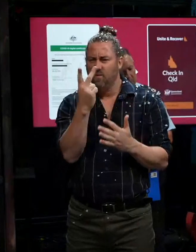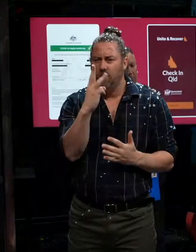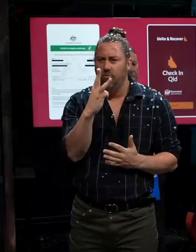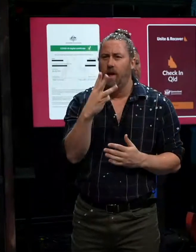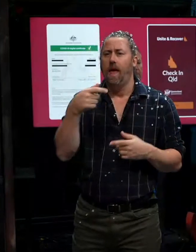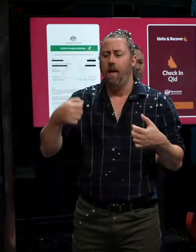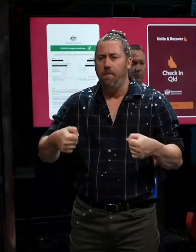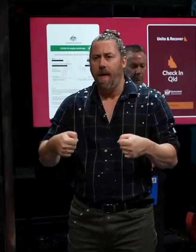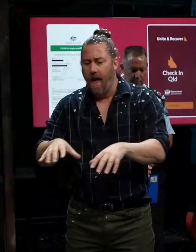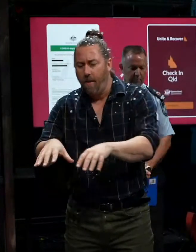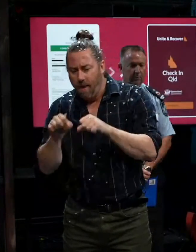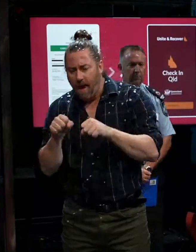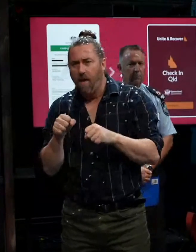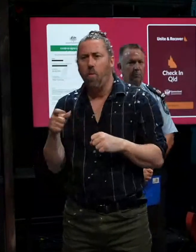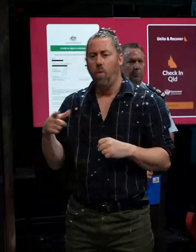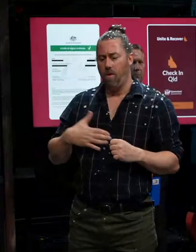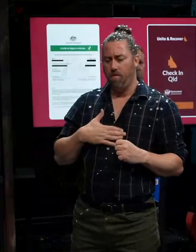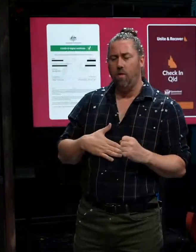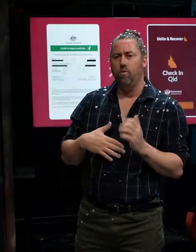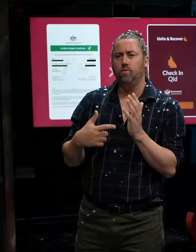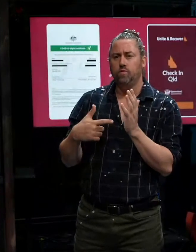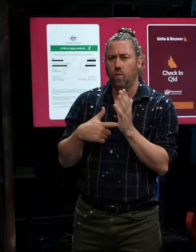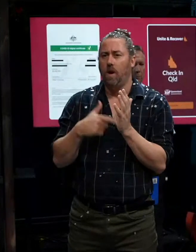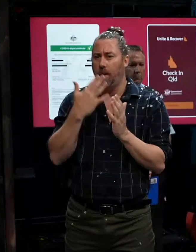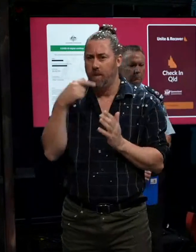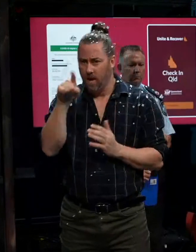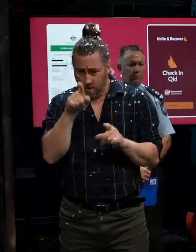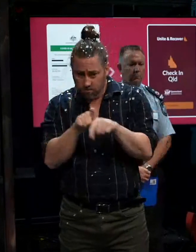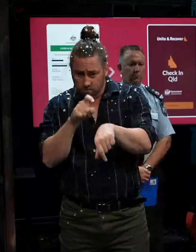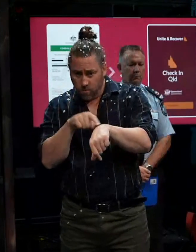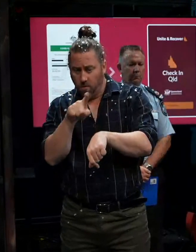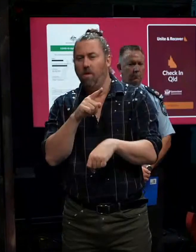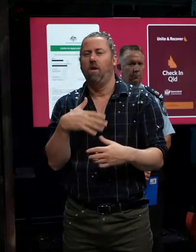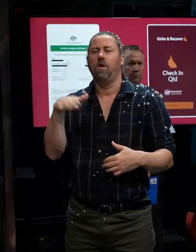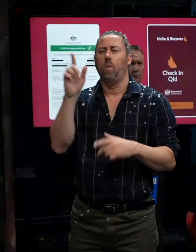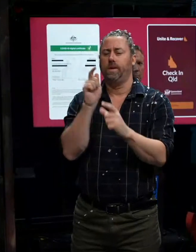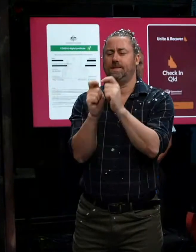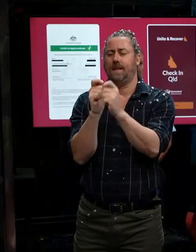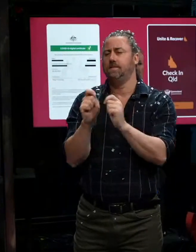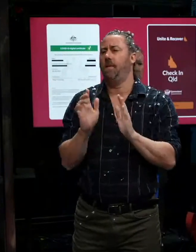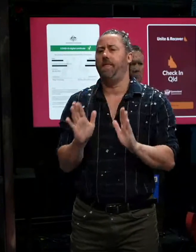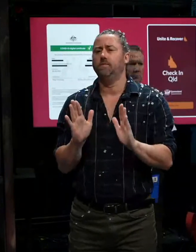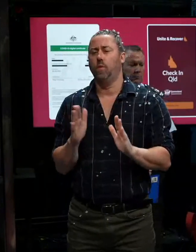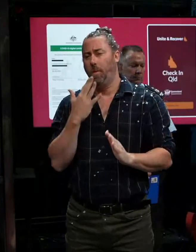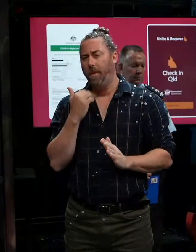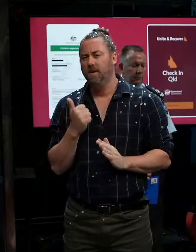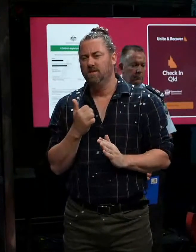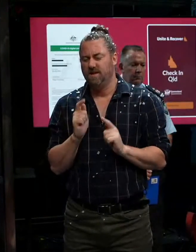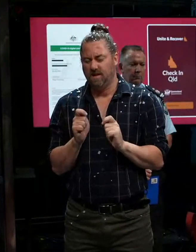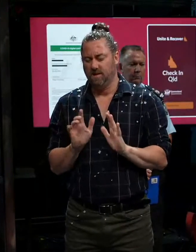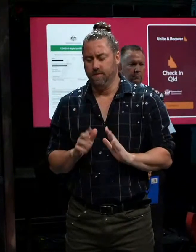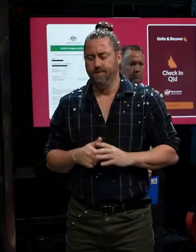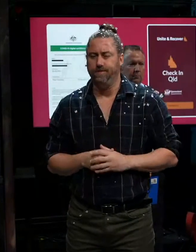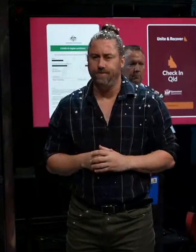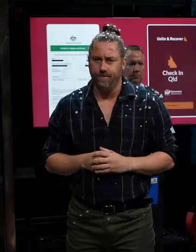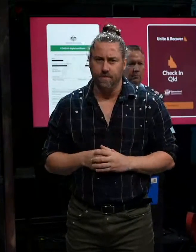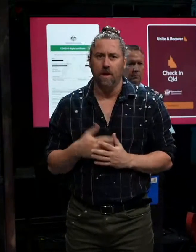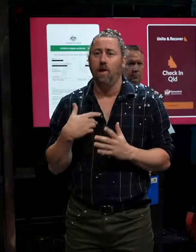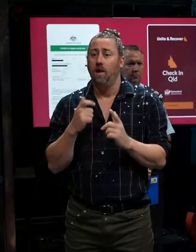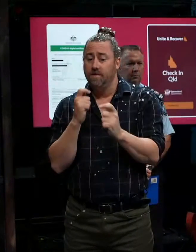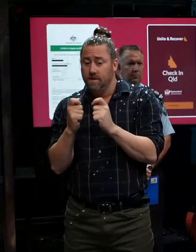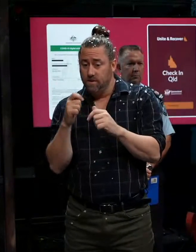the bathrooms, please just come forward and get tested. That's the big ask at the moment. The other things, there's been testings,